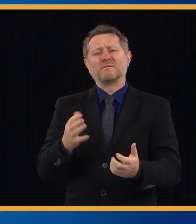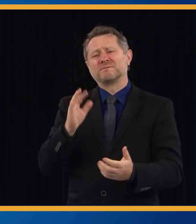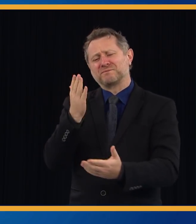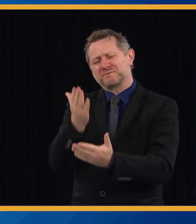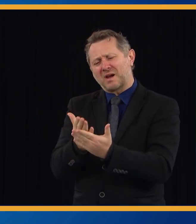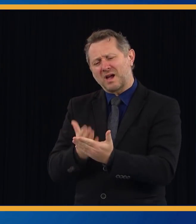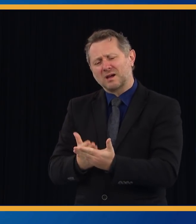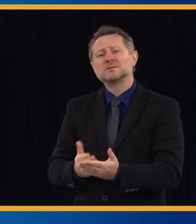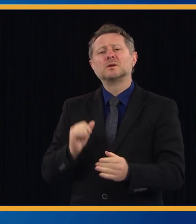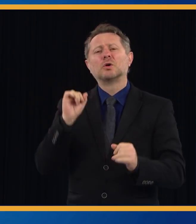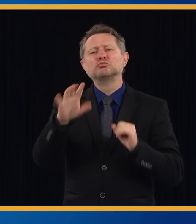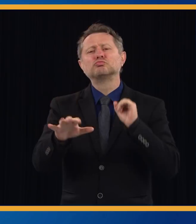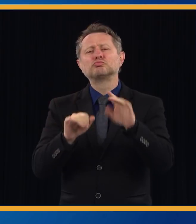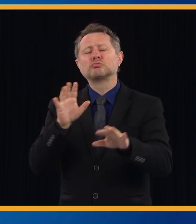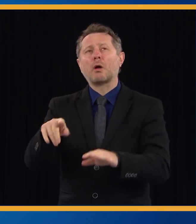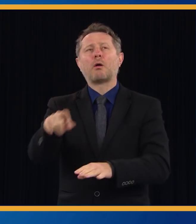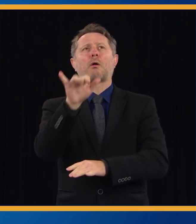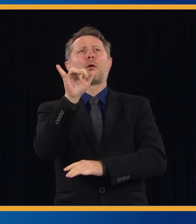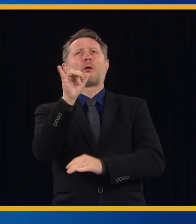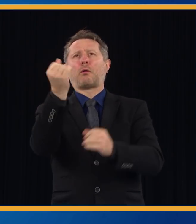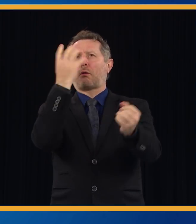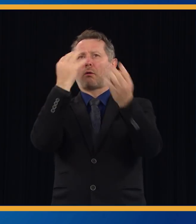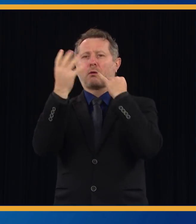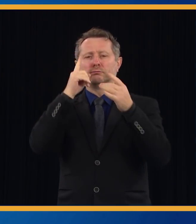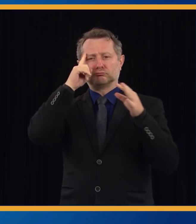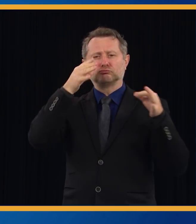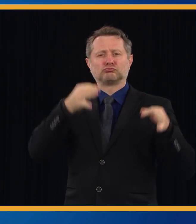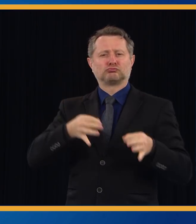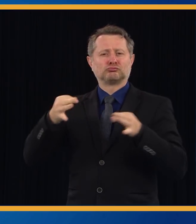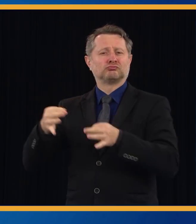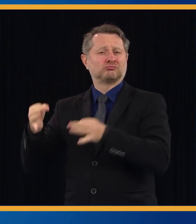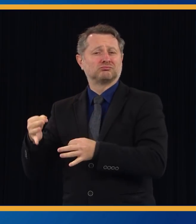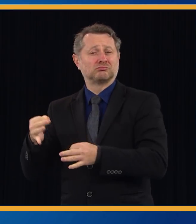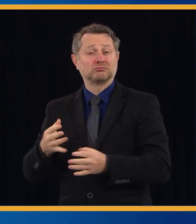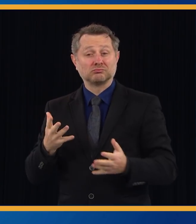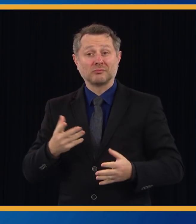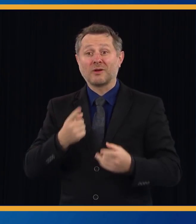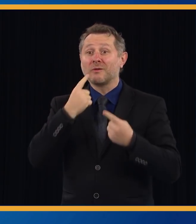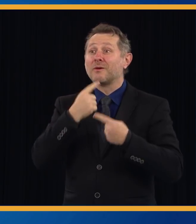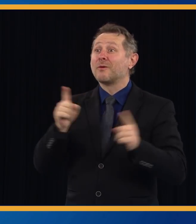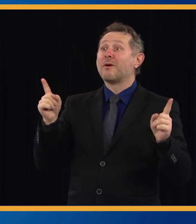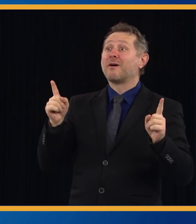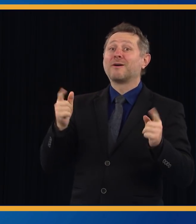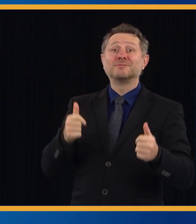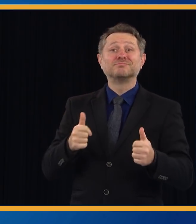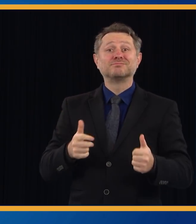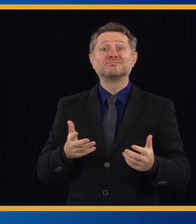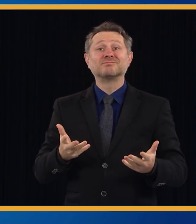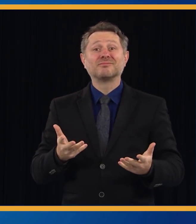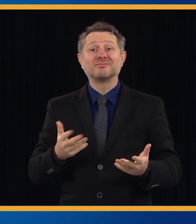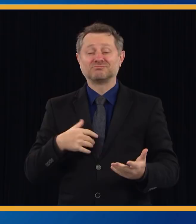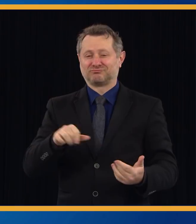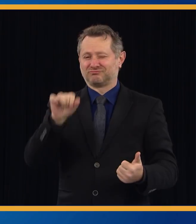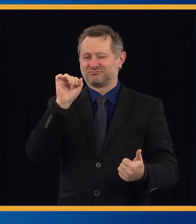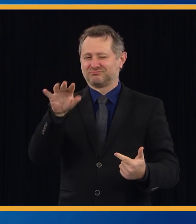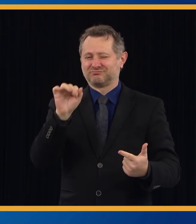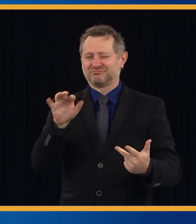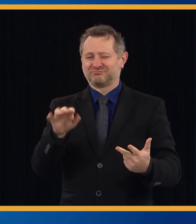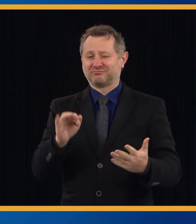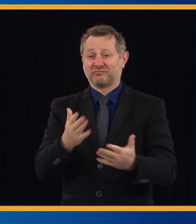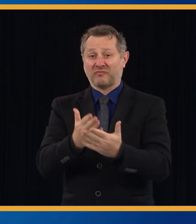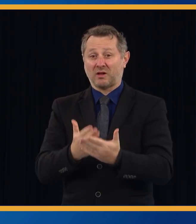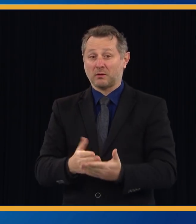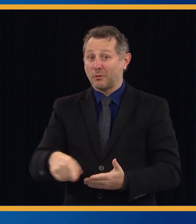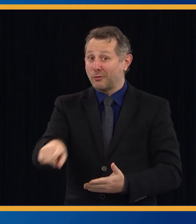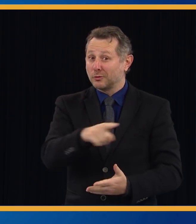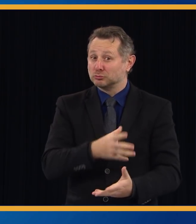great achievement in this period has been that when people get the facts, and they trust the facts, and they understand the